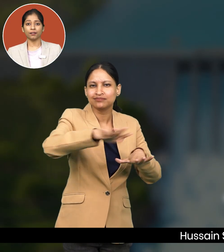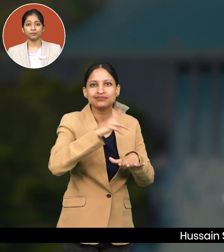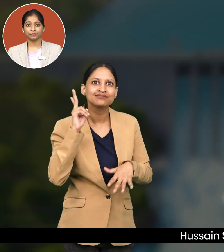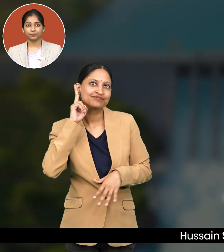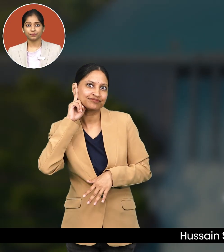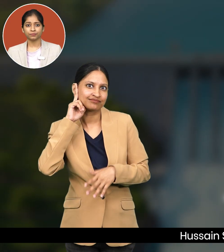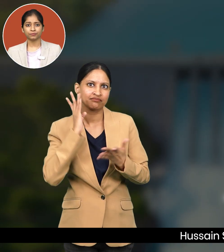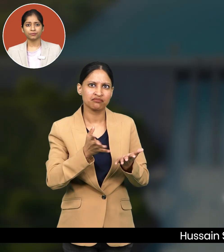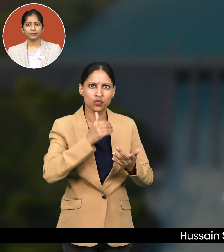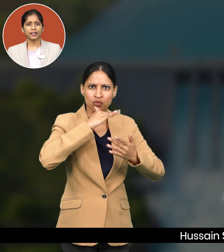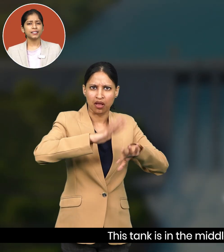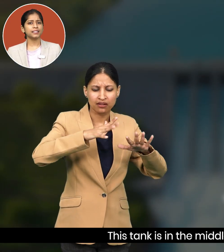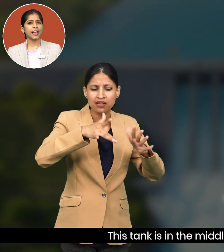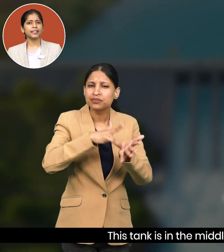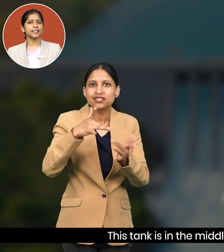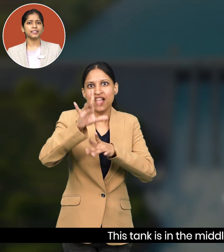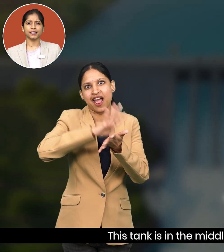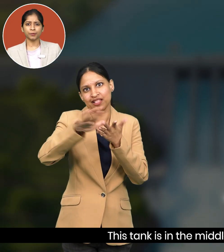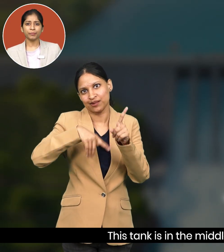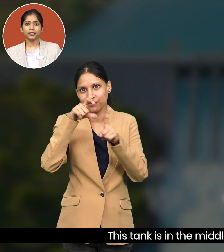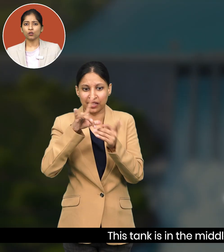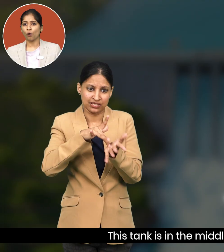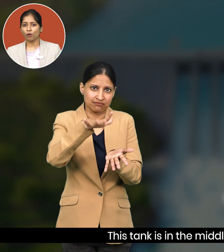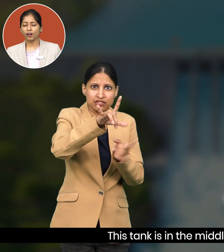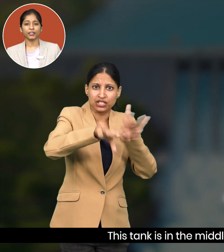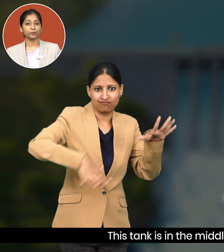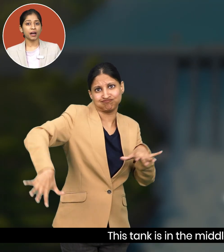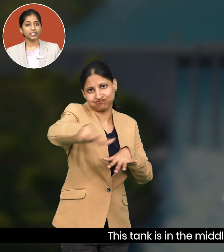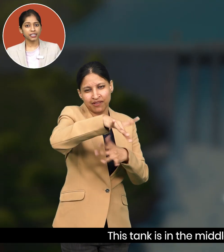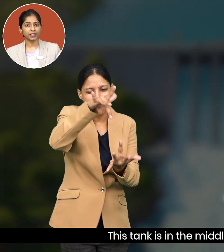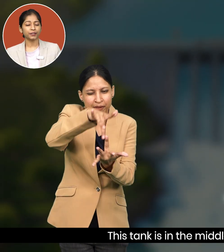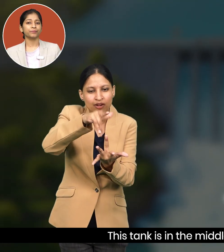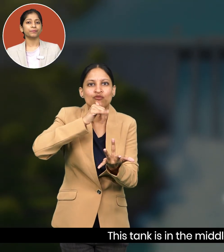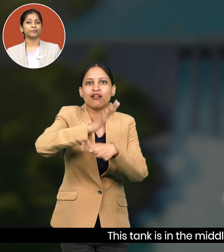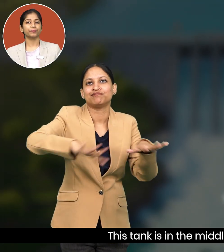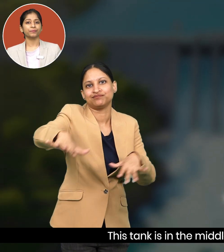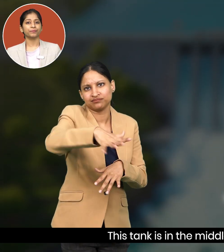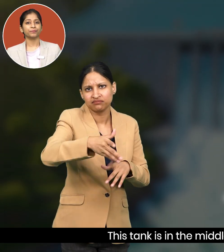Hussain Sagar. This tank is in the middle of Hyderabad city.